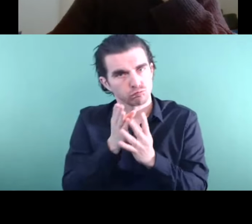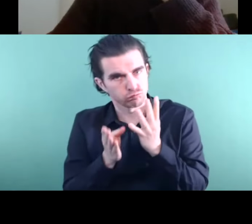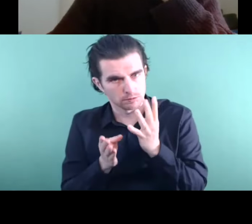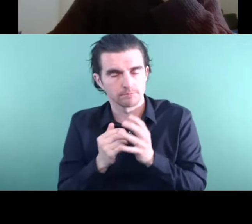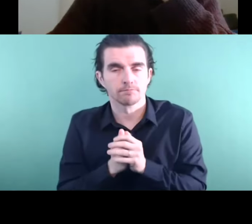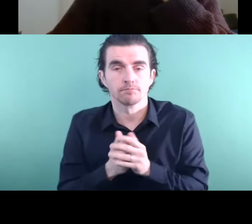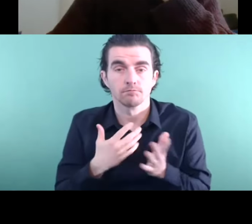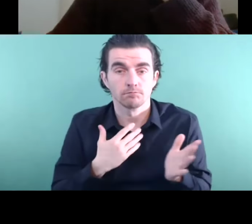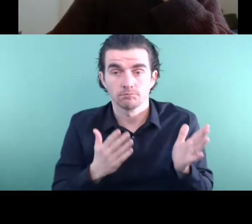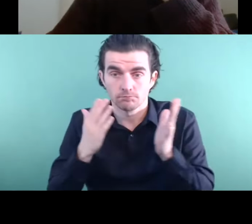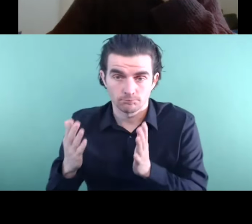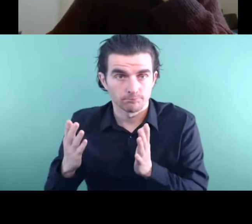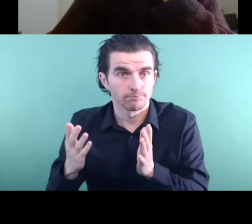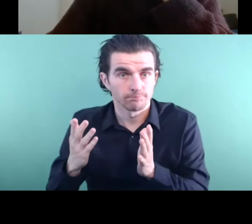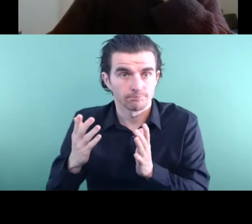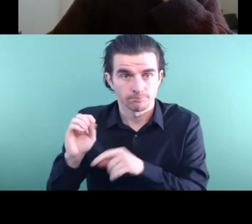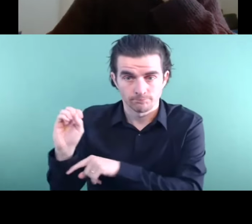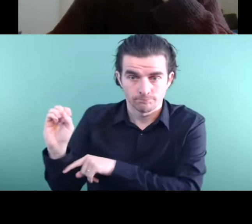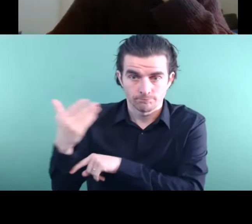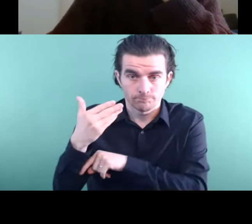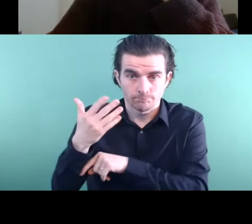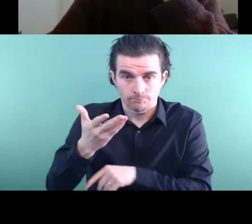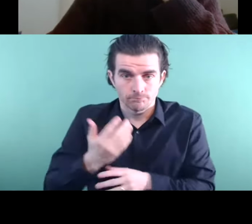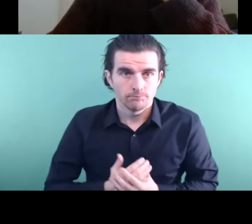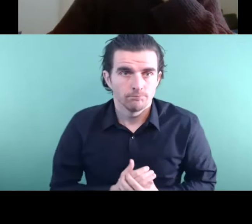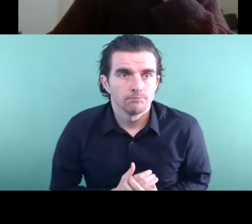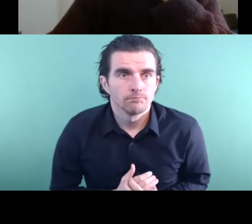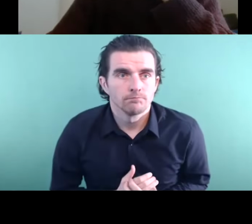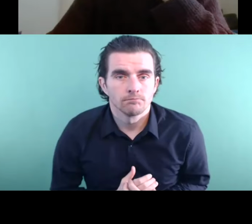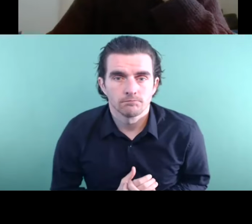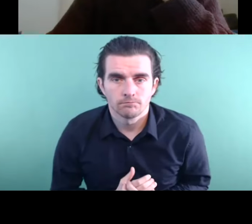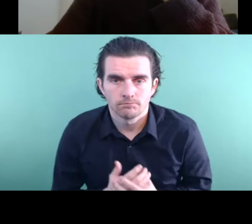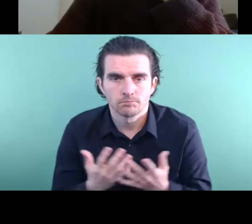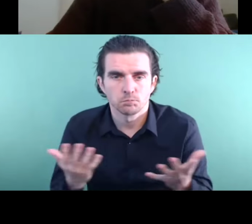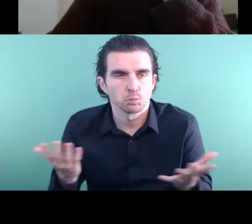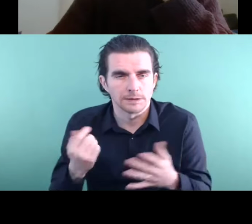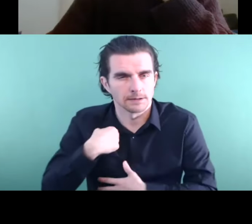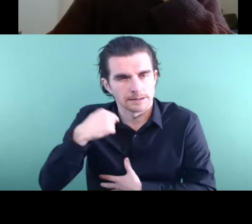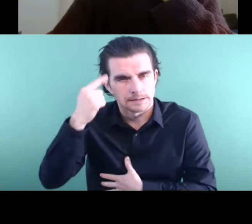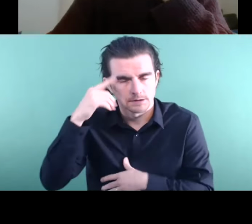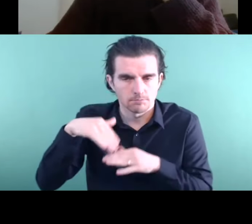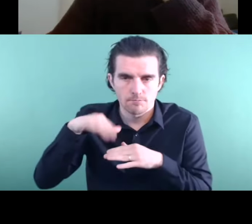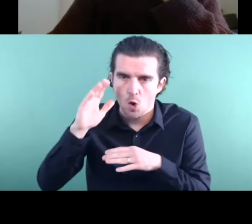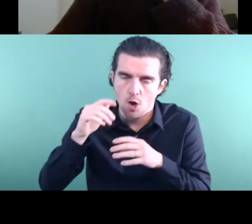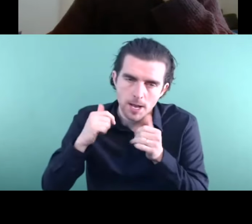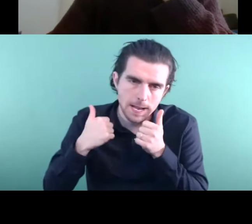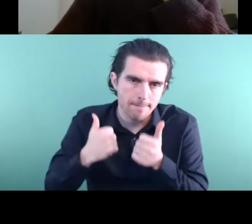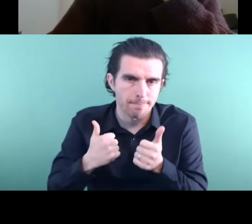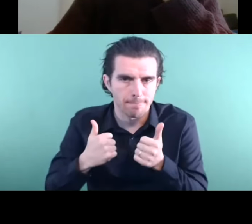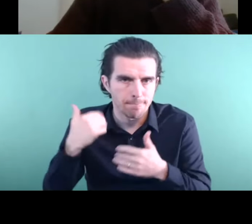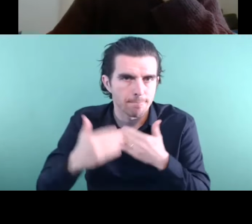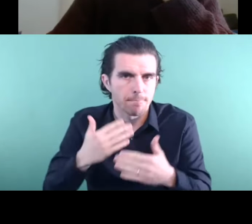in specific findings of a particular piece of research, but much more in the overall picture and